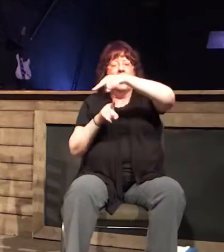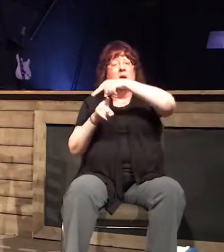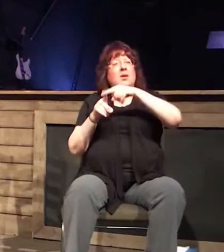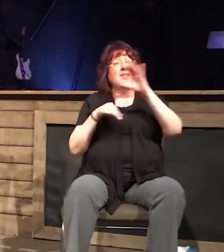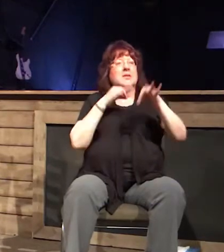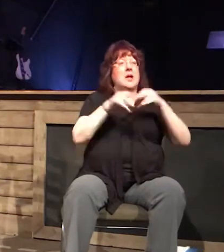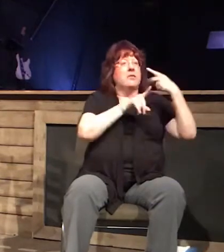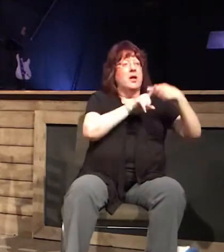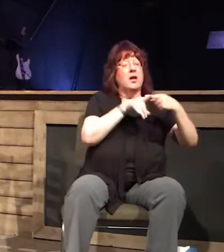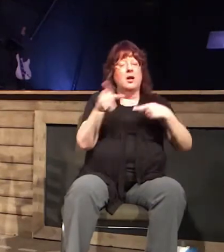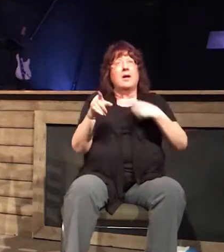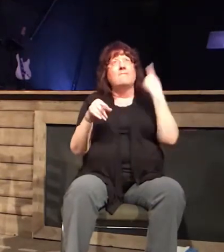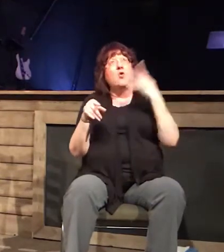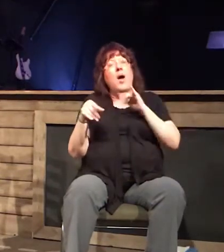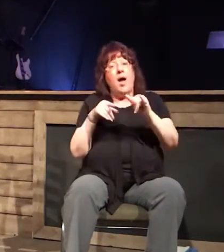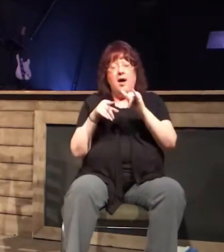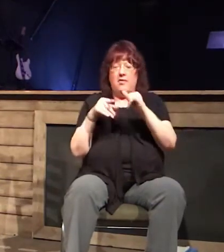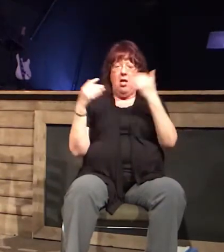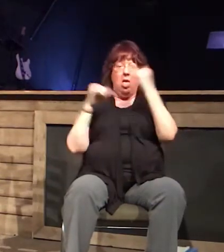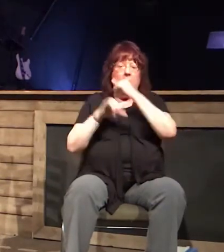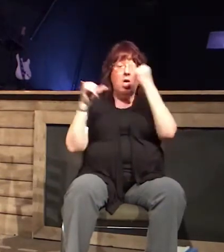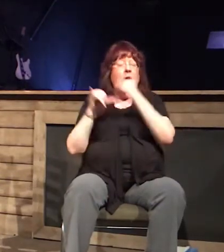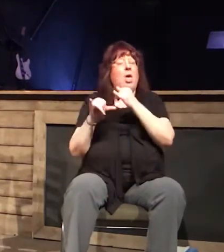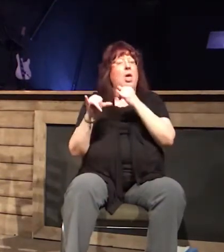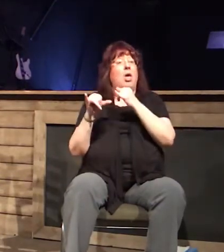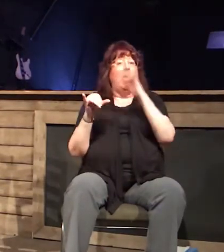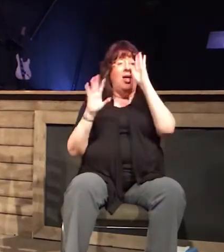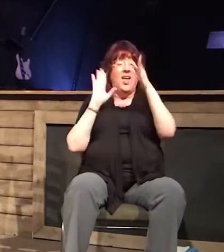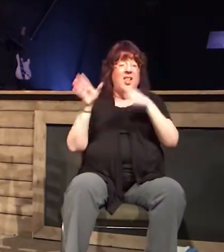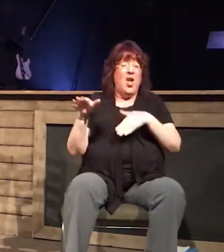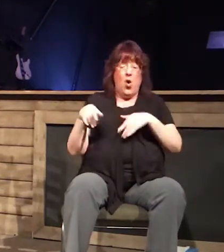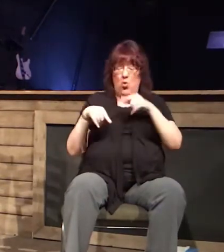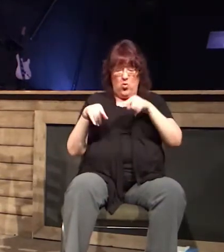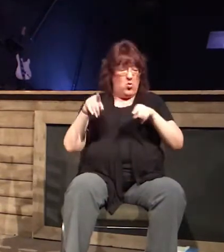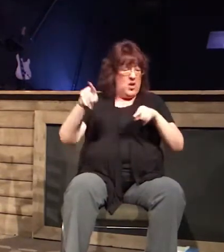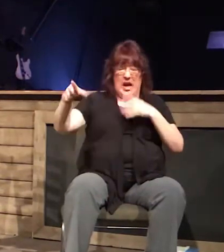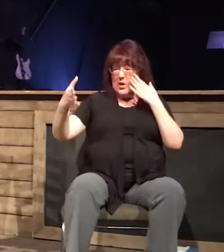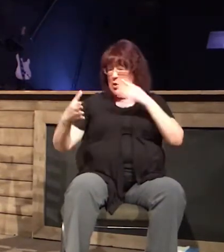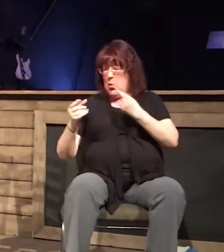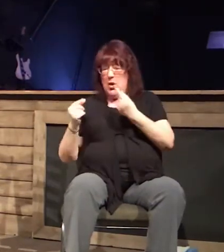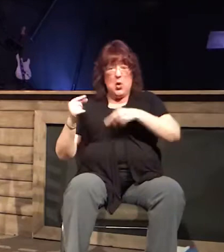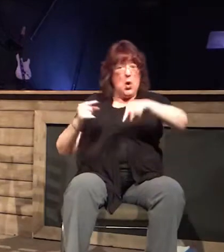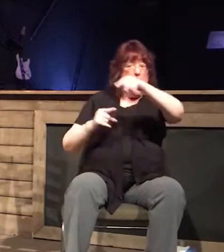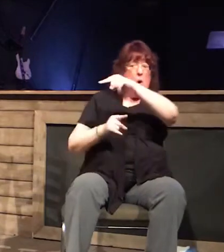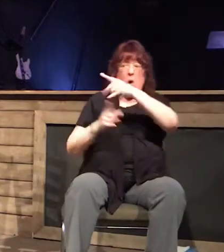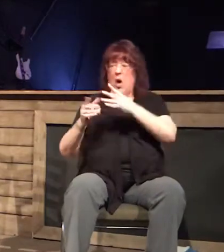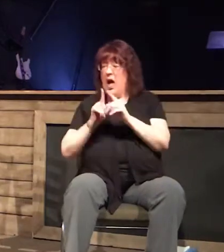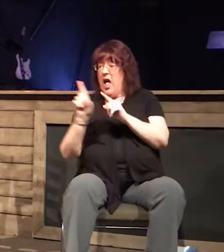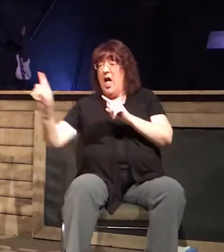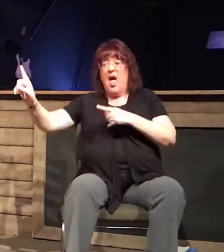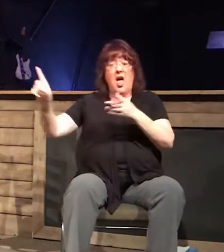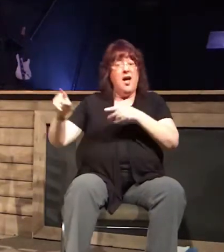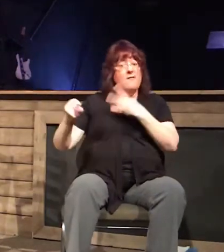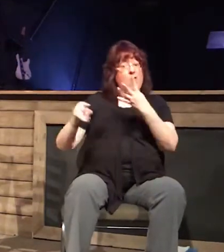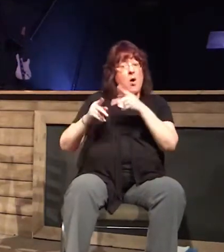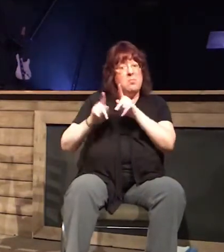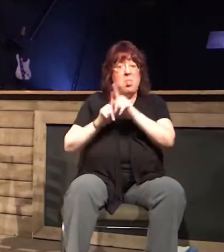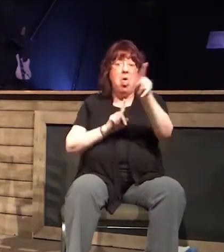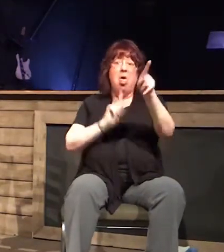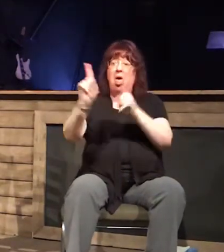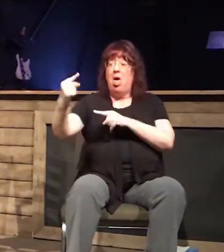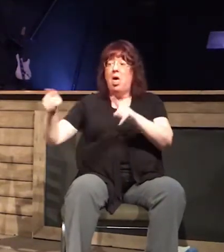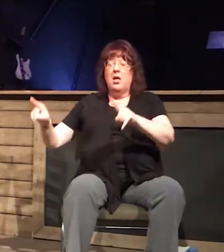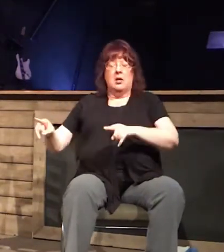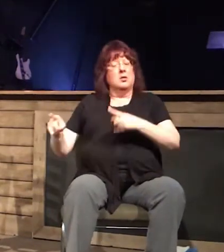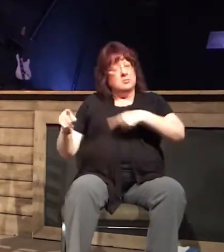hate roundabouts because they take forever. They seem ridiculous. And you're like, hello, person next to me. I don't know where to go now. Where do I exit? There's like four places to exit